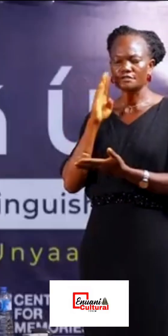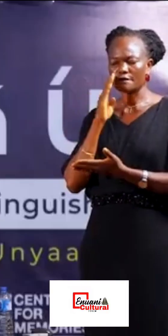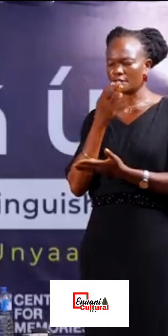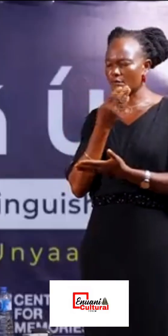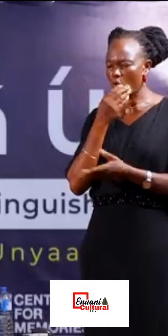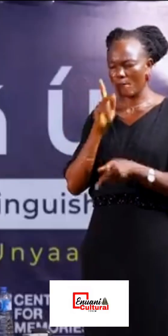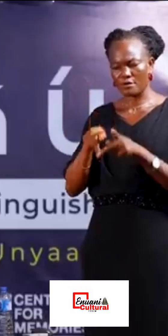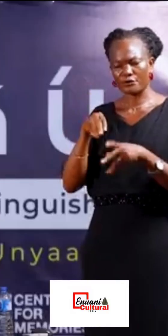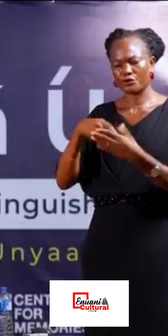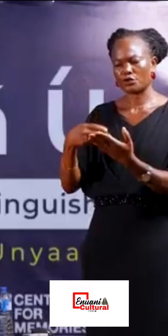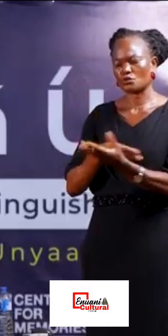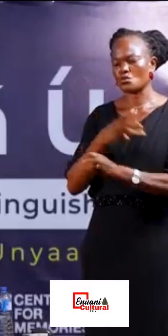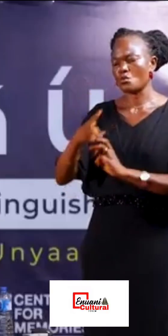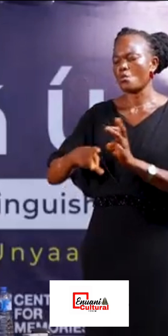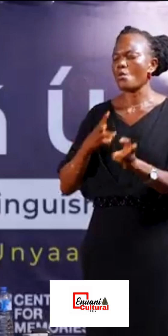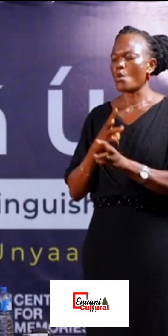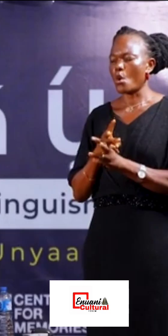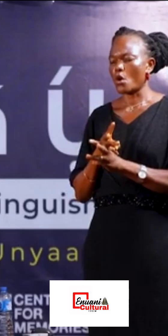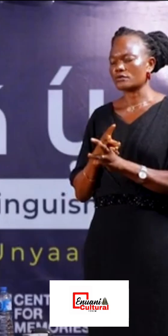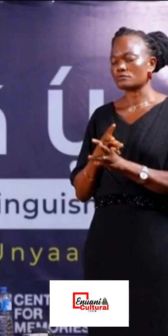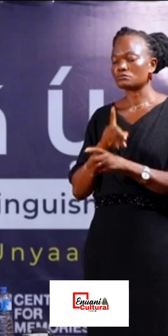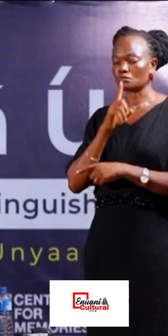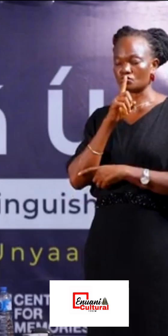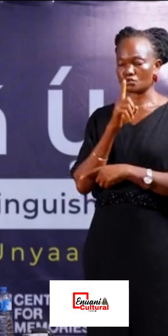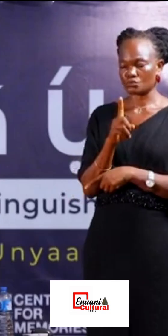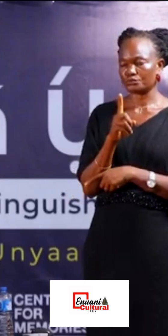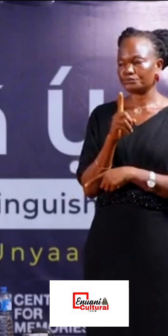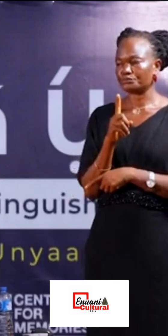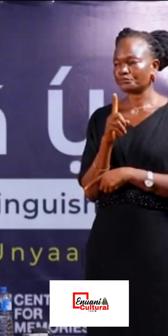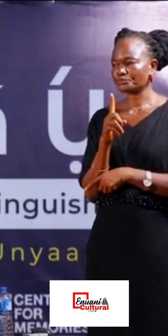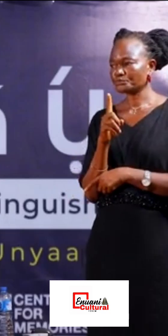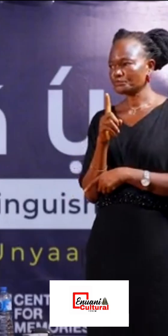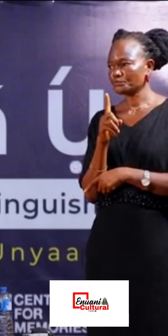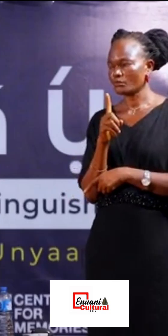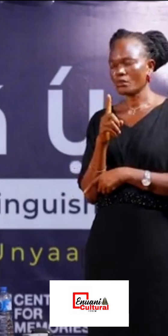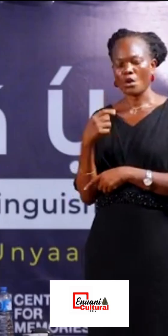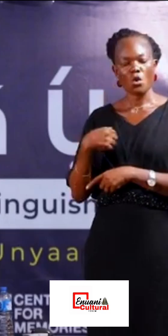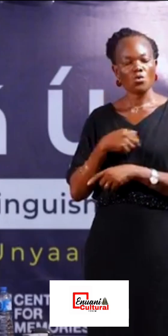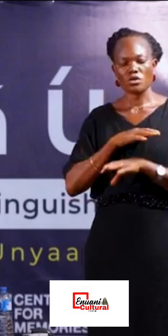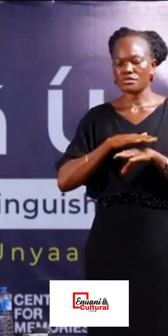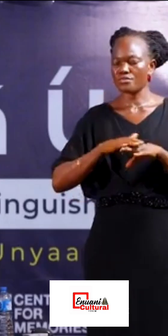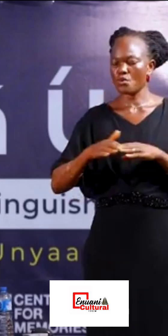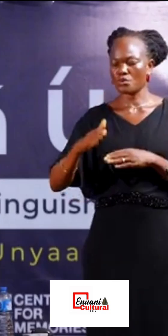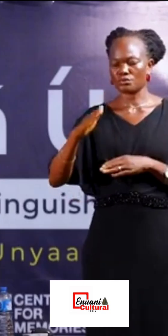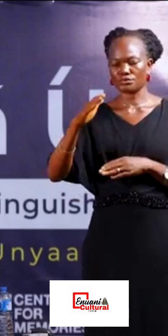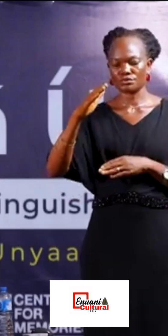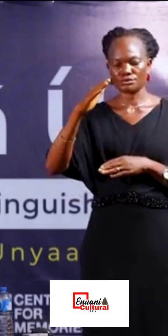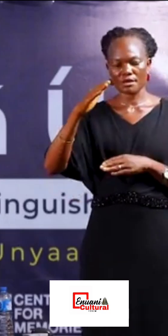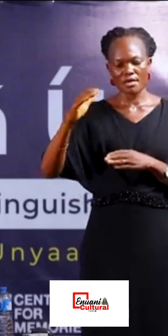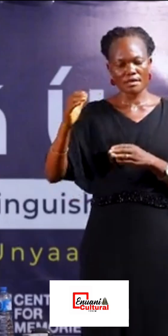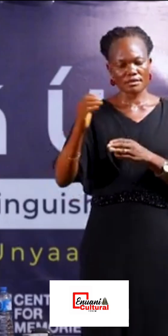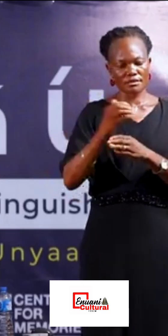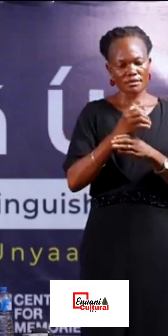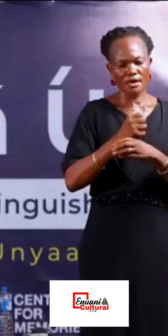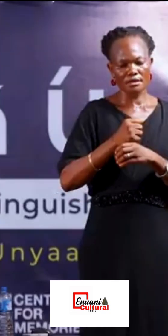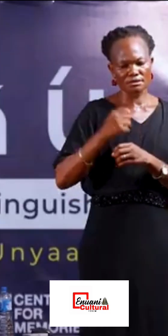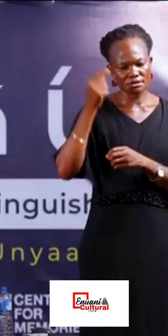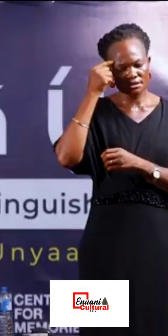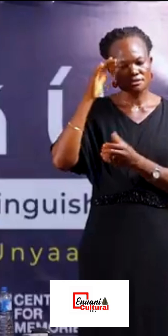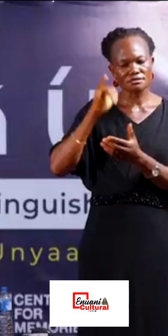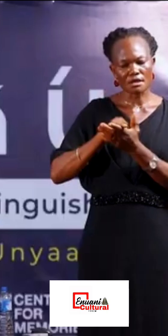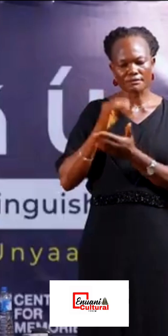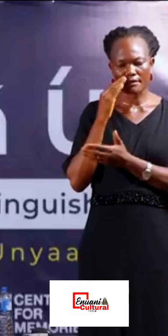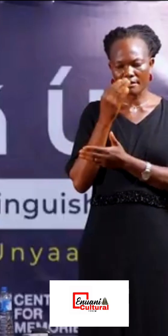the New World. In fact, we do not get a sense that the